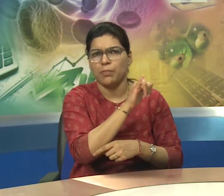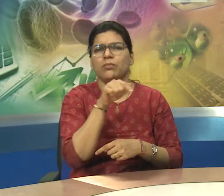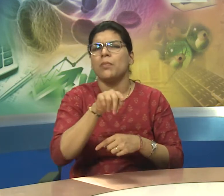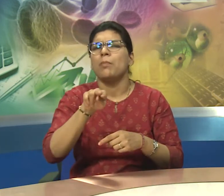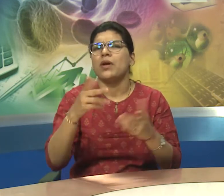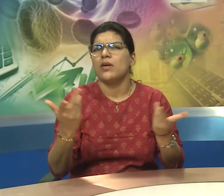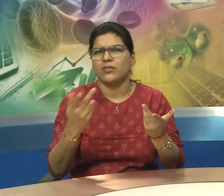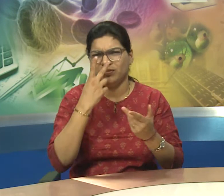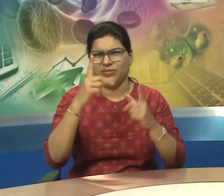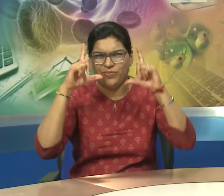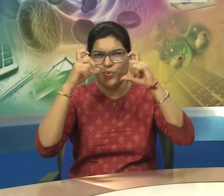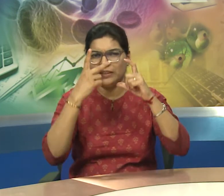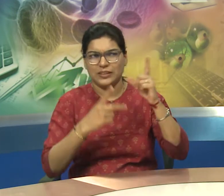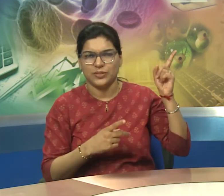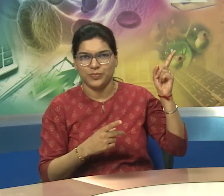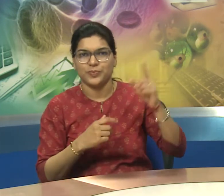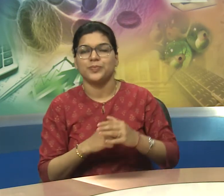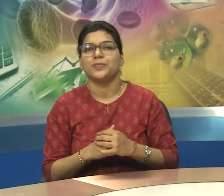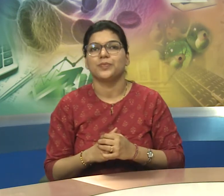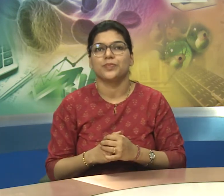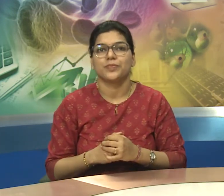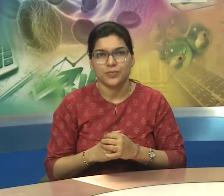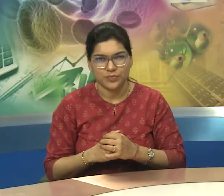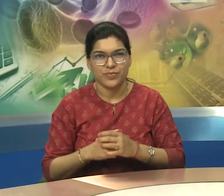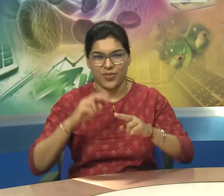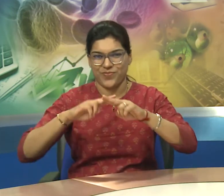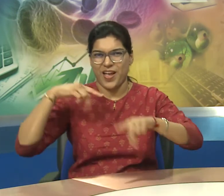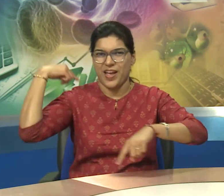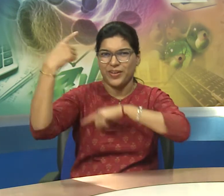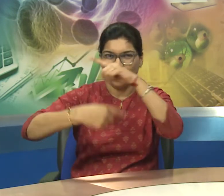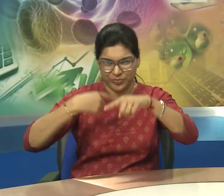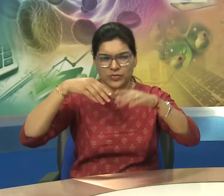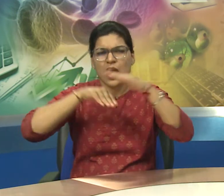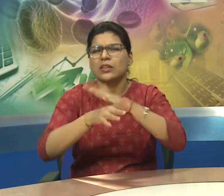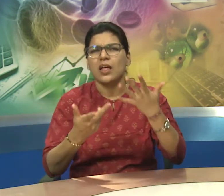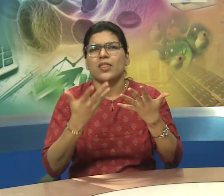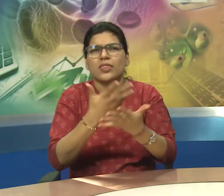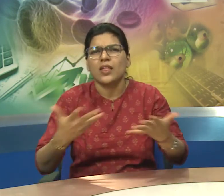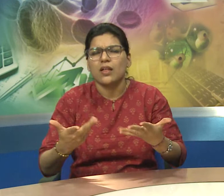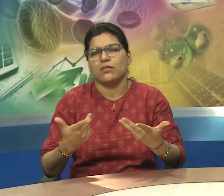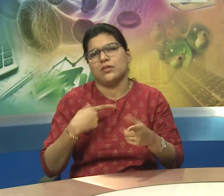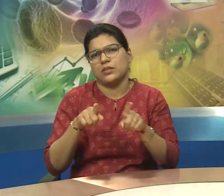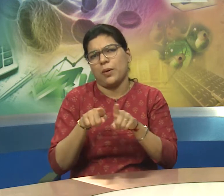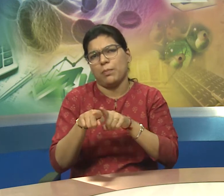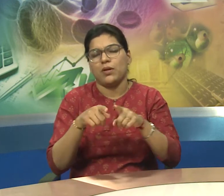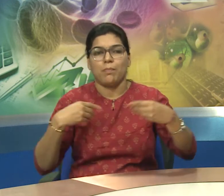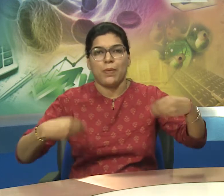similar words, the words which have same meaning. As you can see in a picture, there are